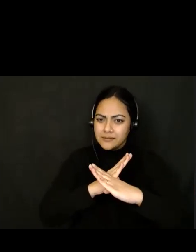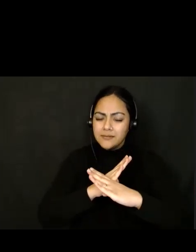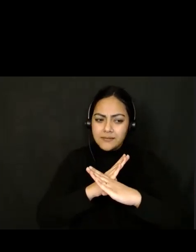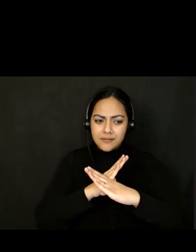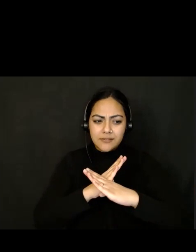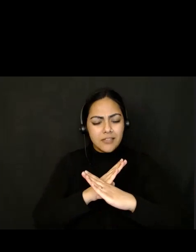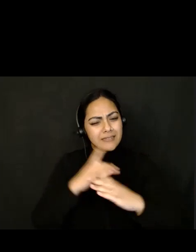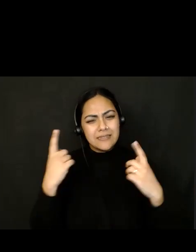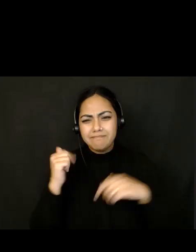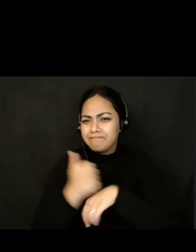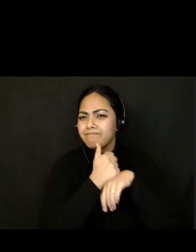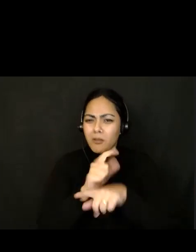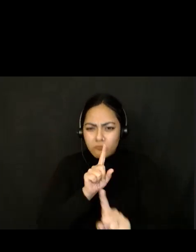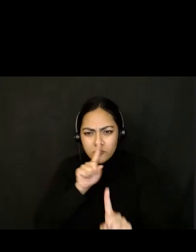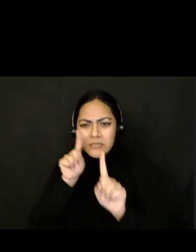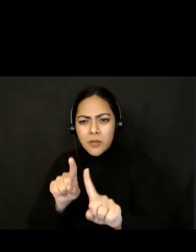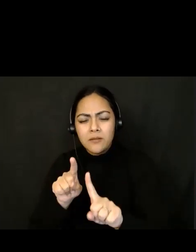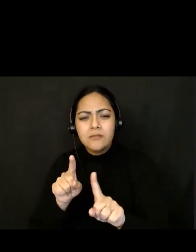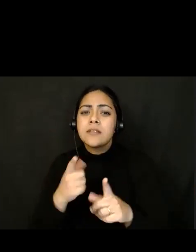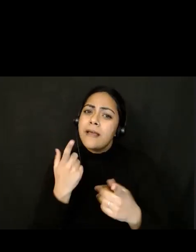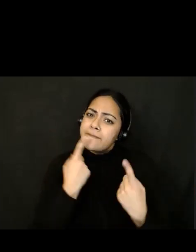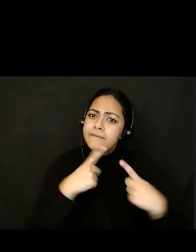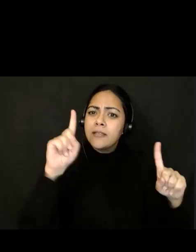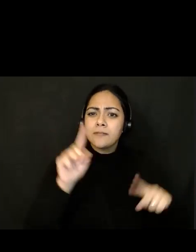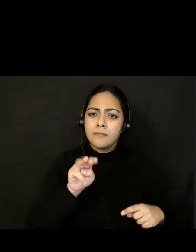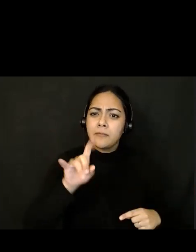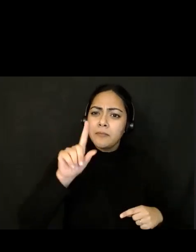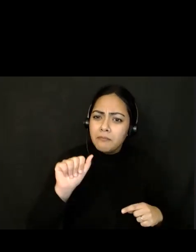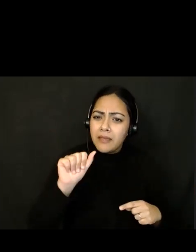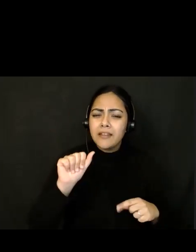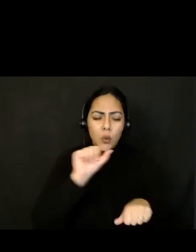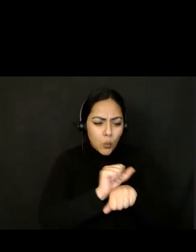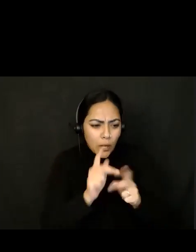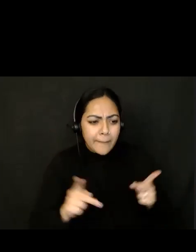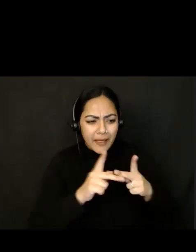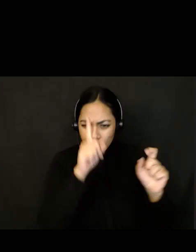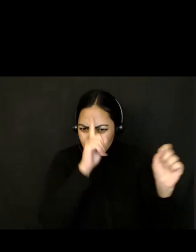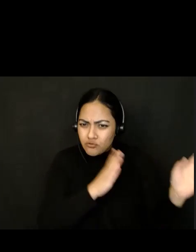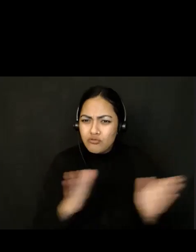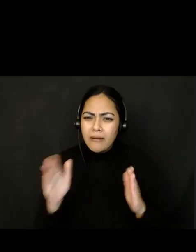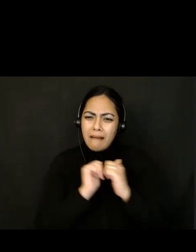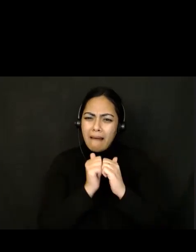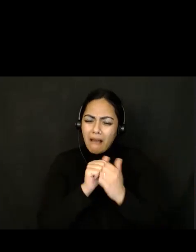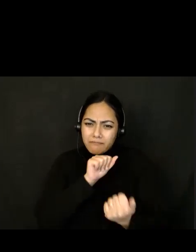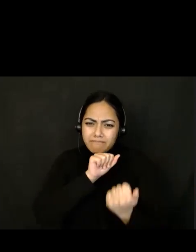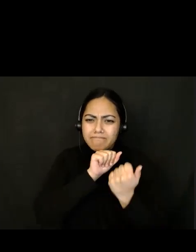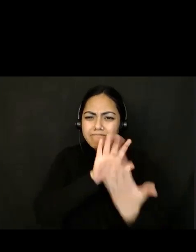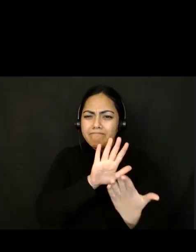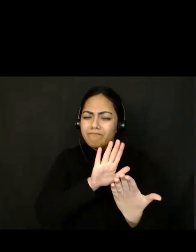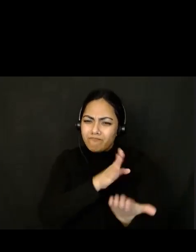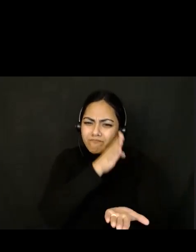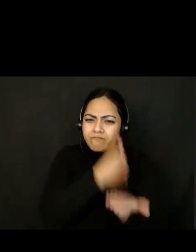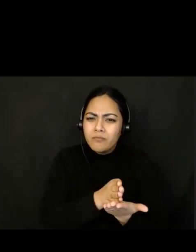effective media and workplace strategies to tackle attitudes present in our cultures and to increase